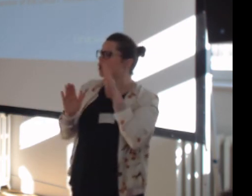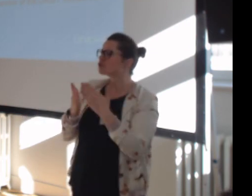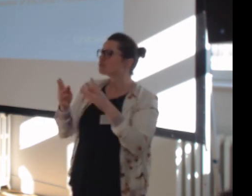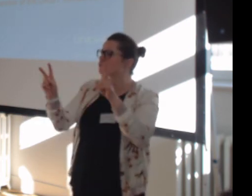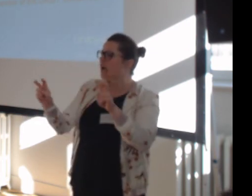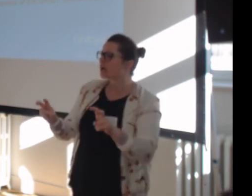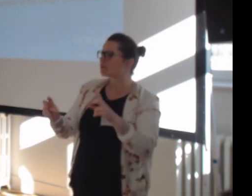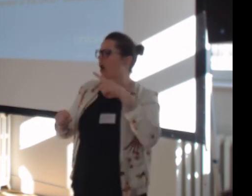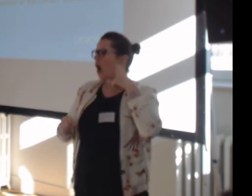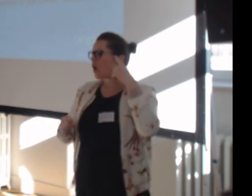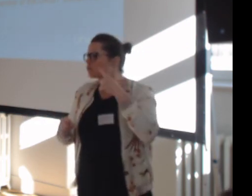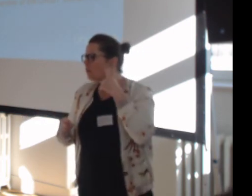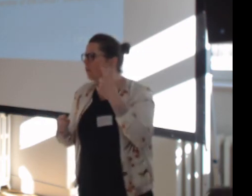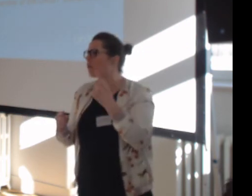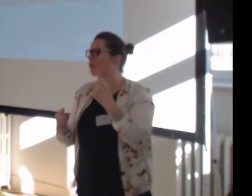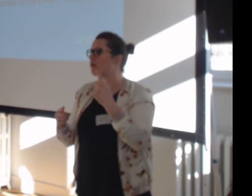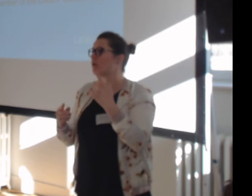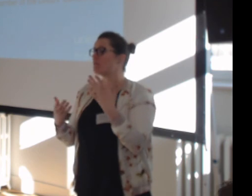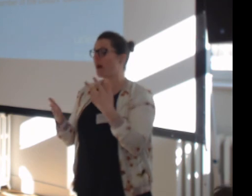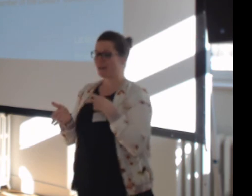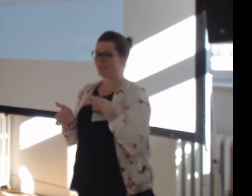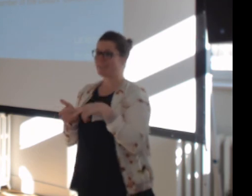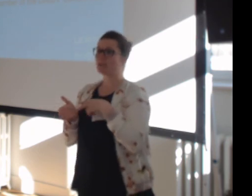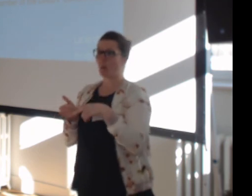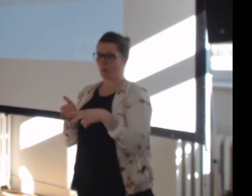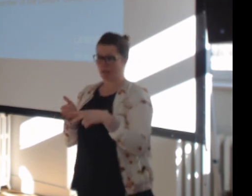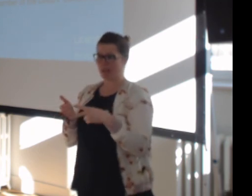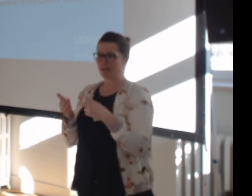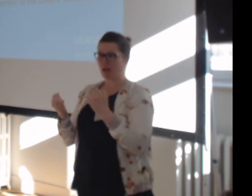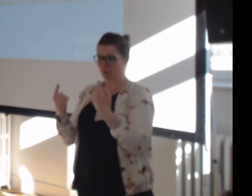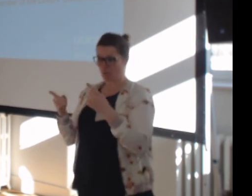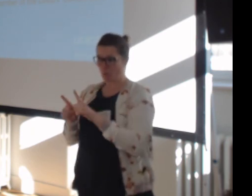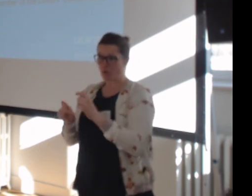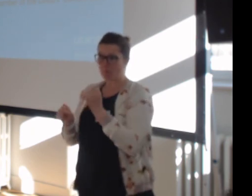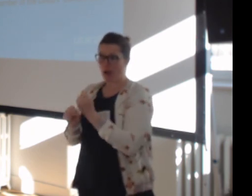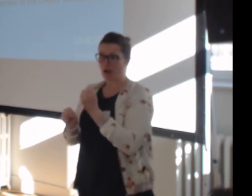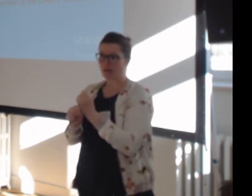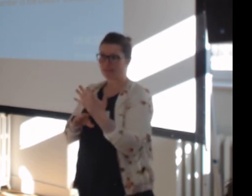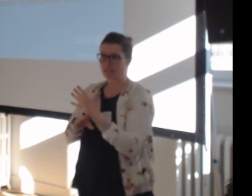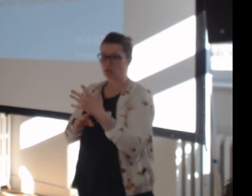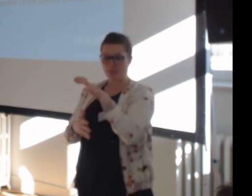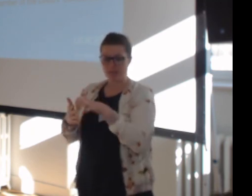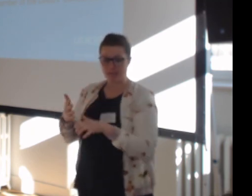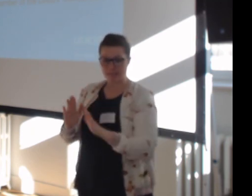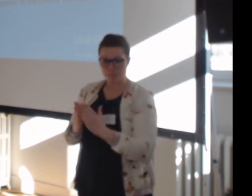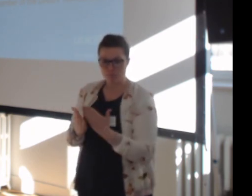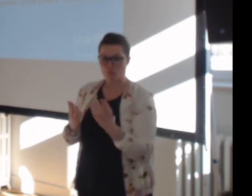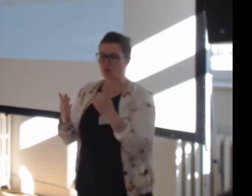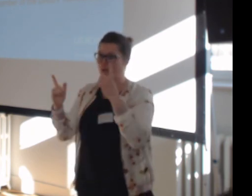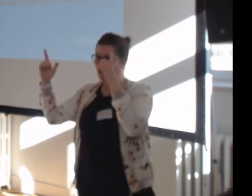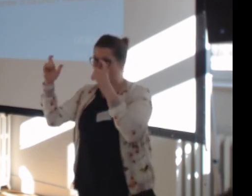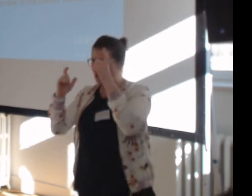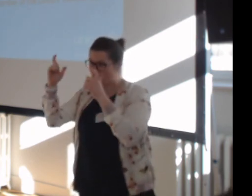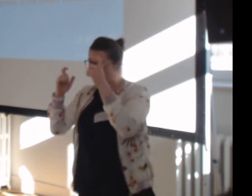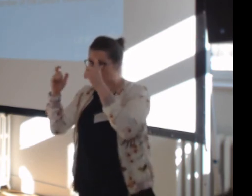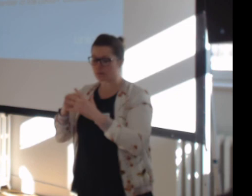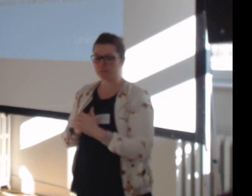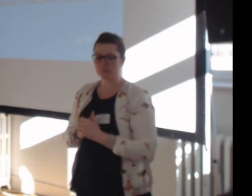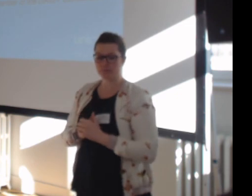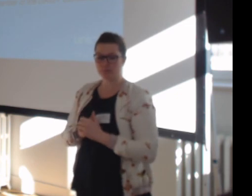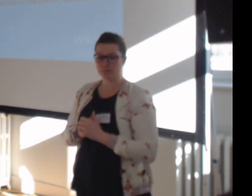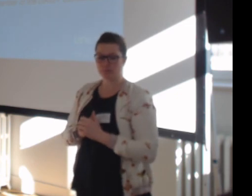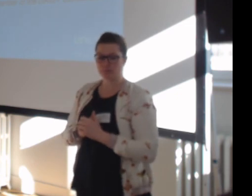maybe audio, but in fact the technologies allow for producing digital text in books and images as